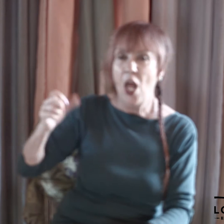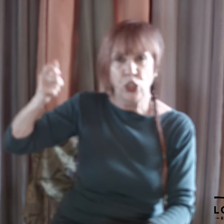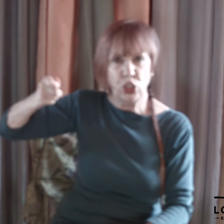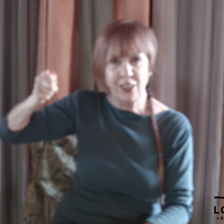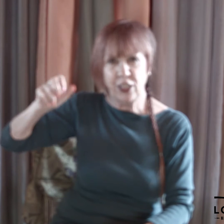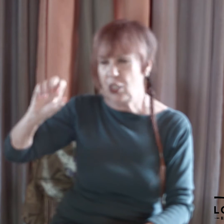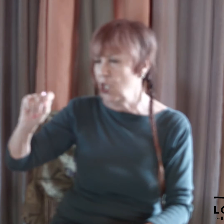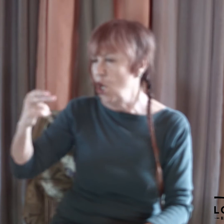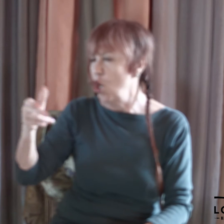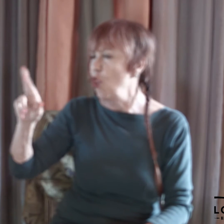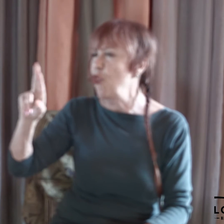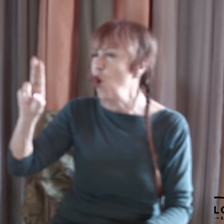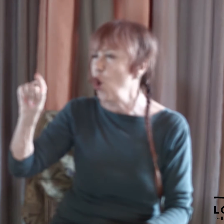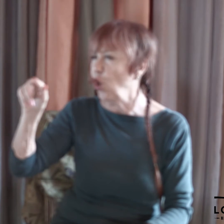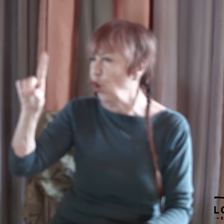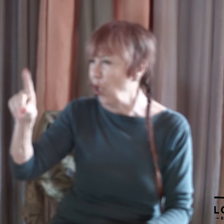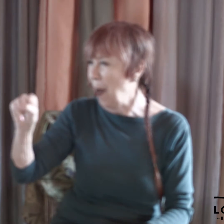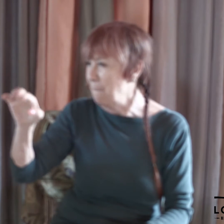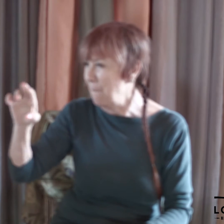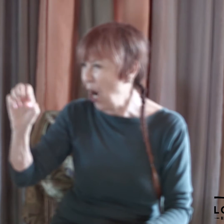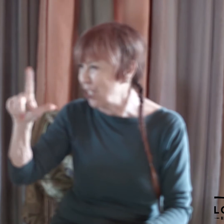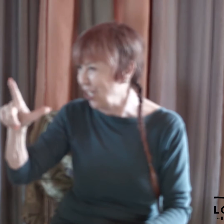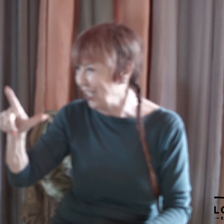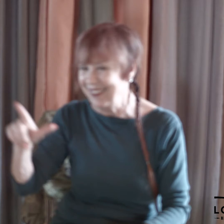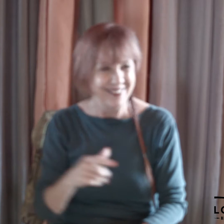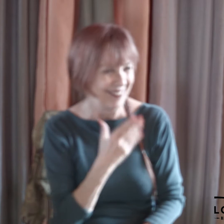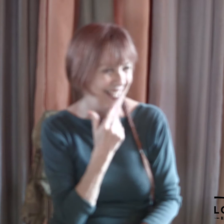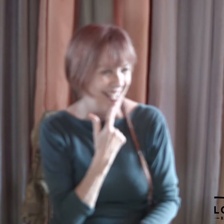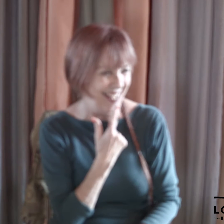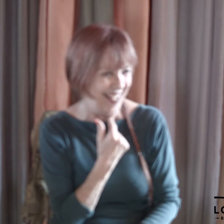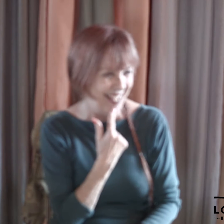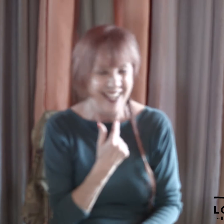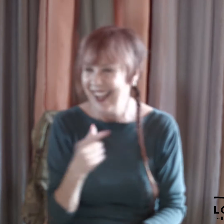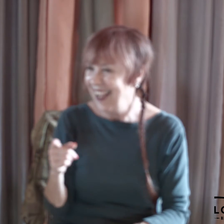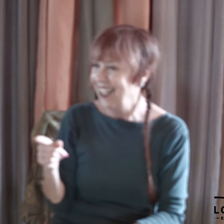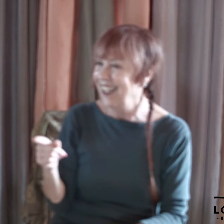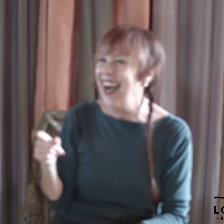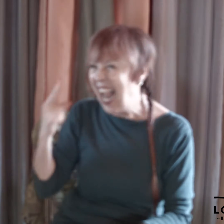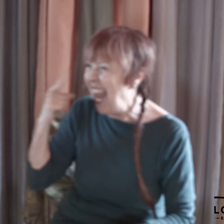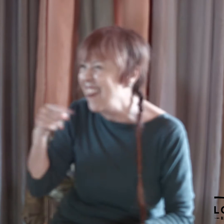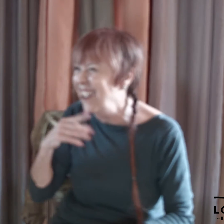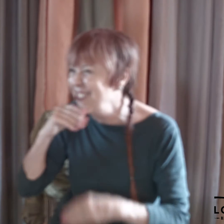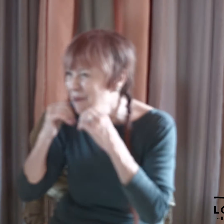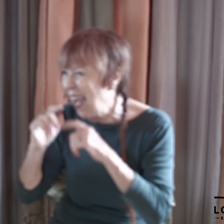Thurgood Marshall. And I thought it might inspire a little smile. And I'd love to